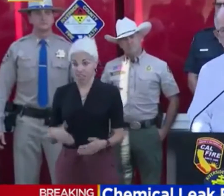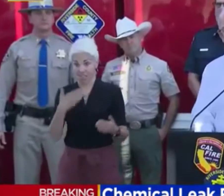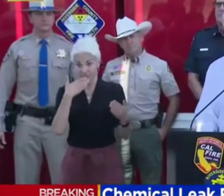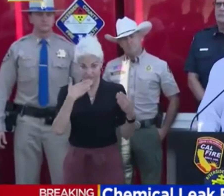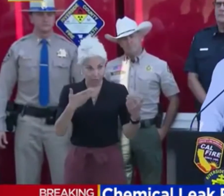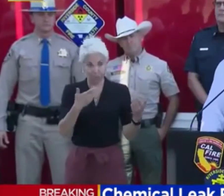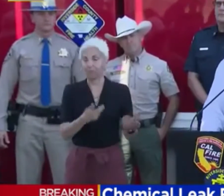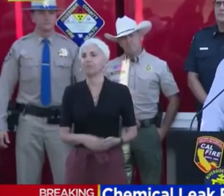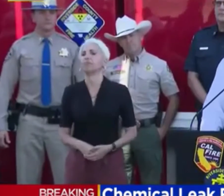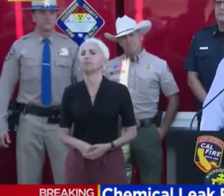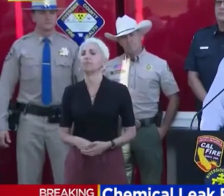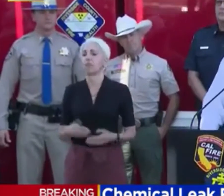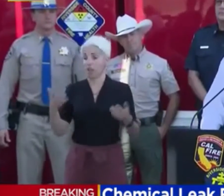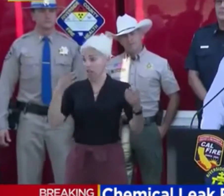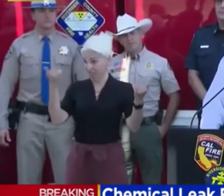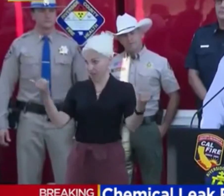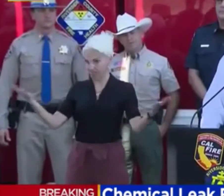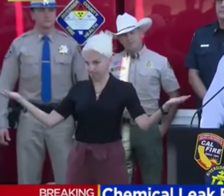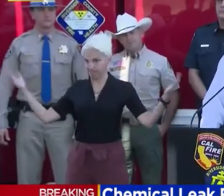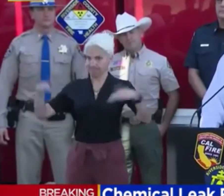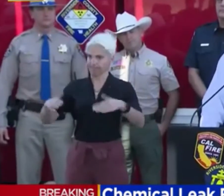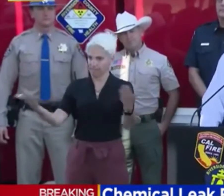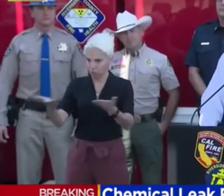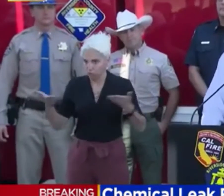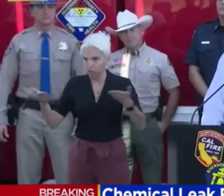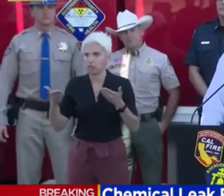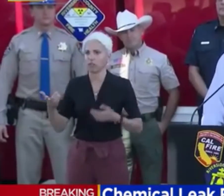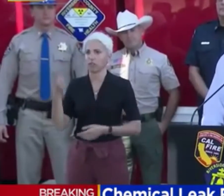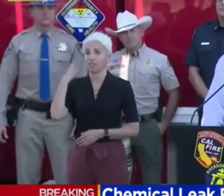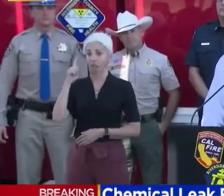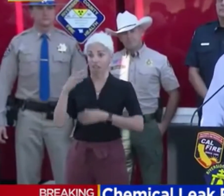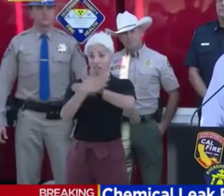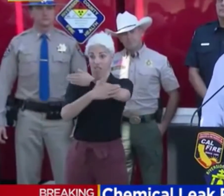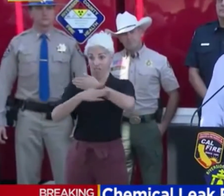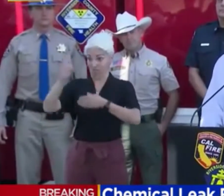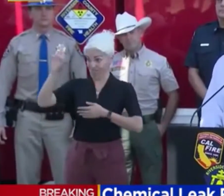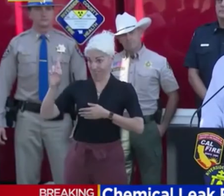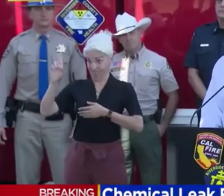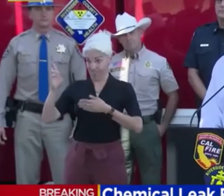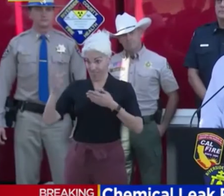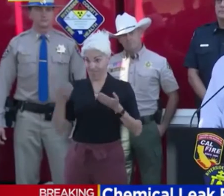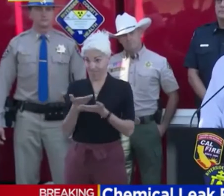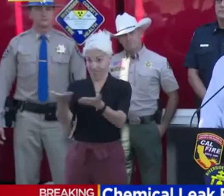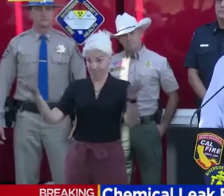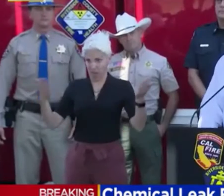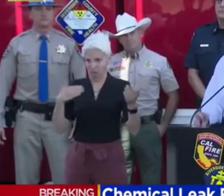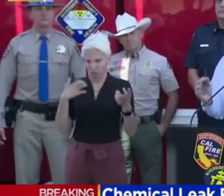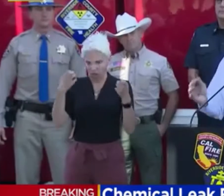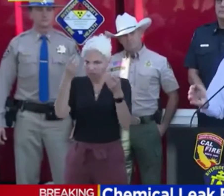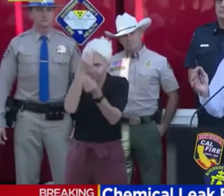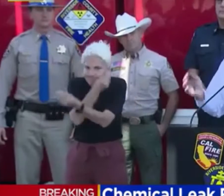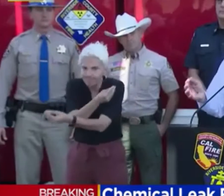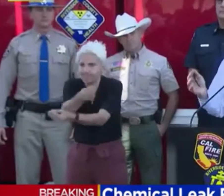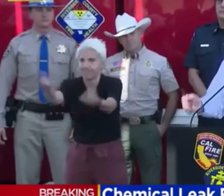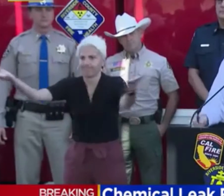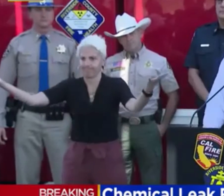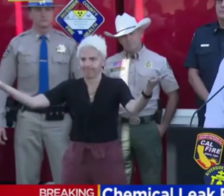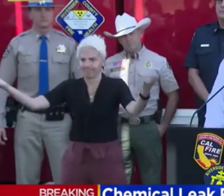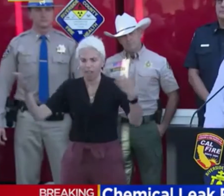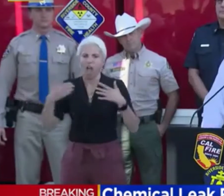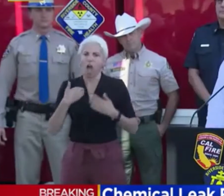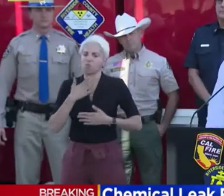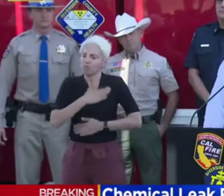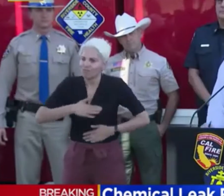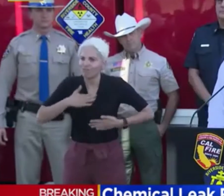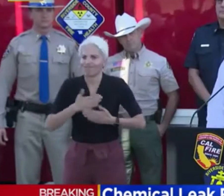you all for coming out today. On behalf of the County of Riverside, I'd first like to say thank you all that are trying to